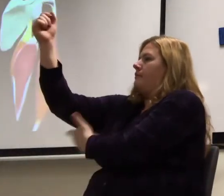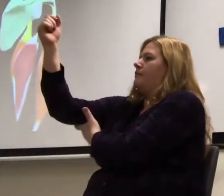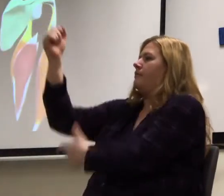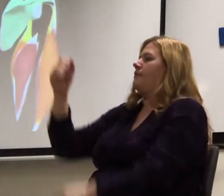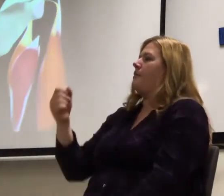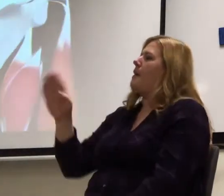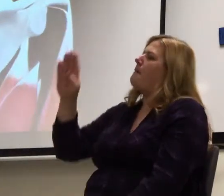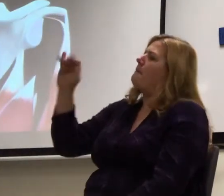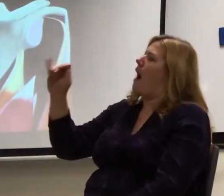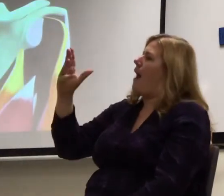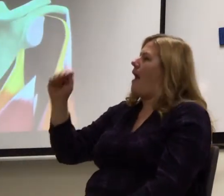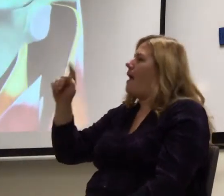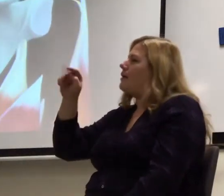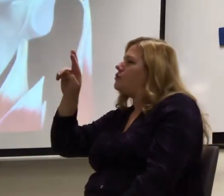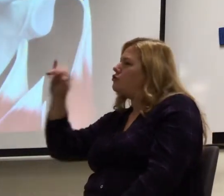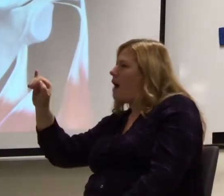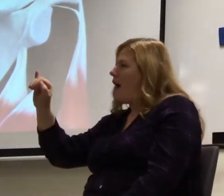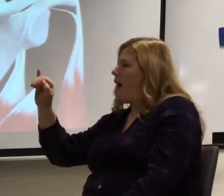Bis and tris.